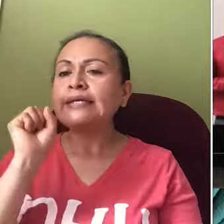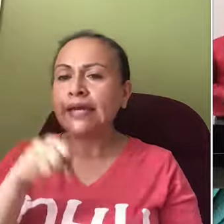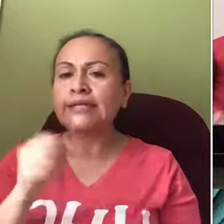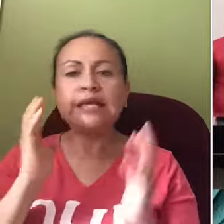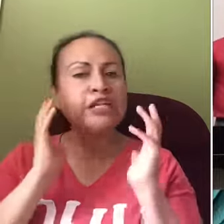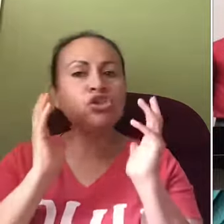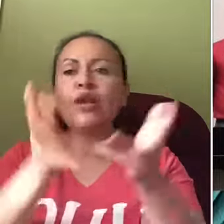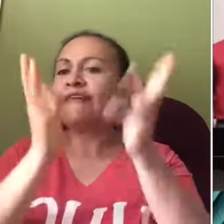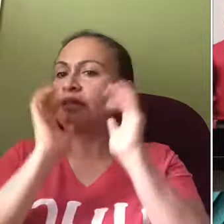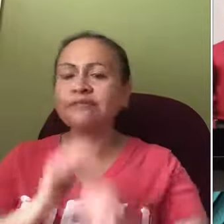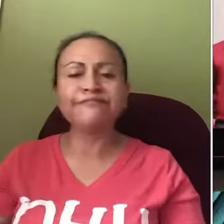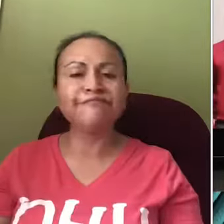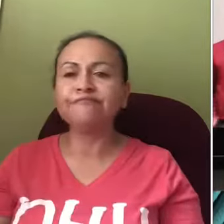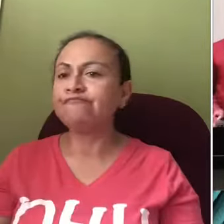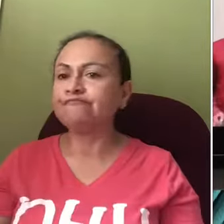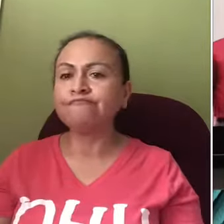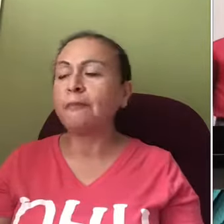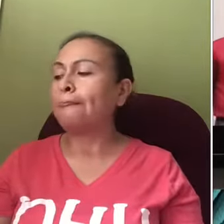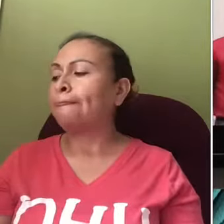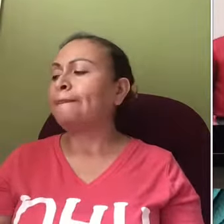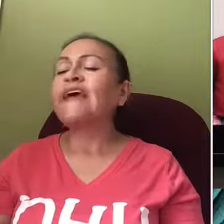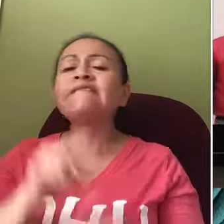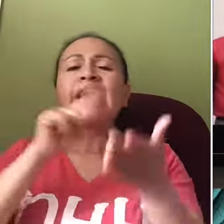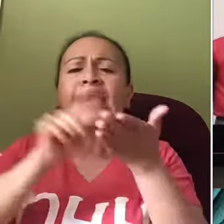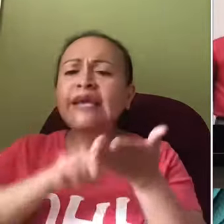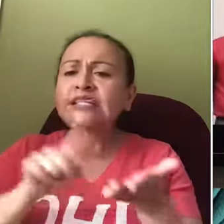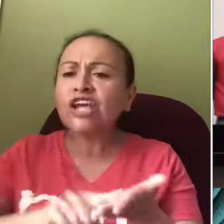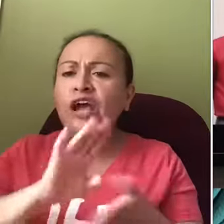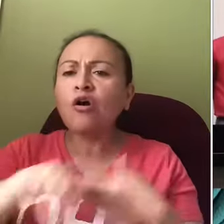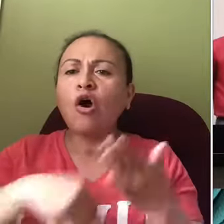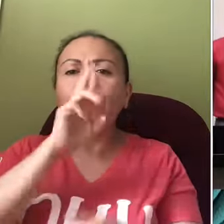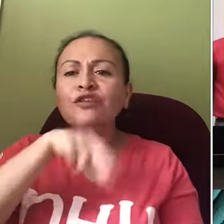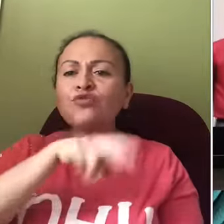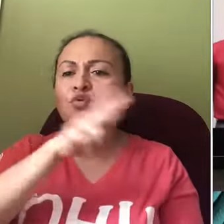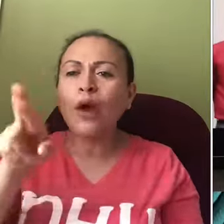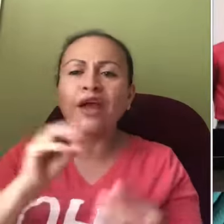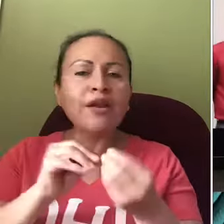just leave it as that. Now I can go through all the square numbers, but I do not believe